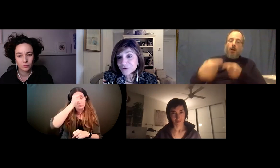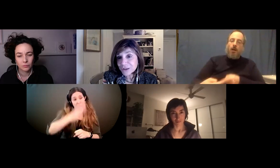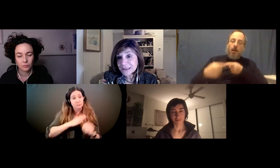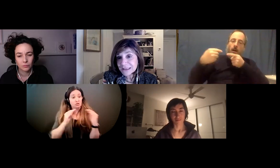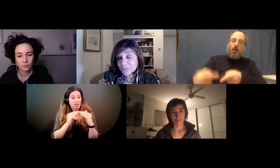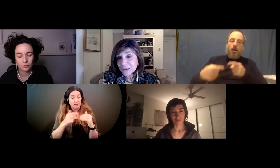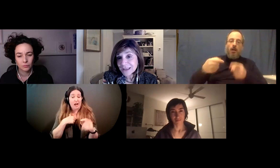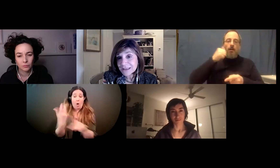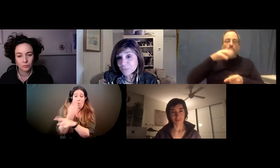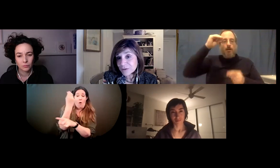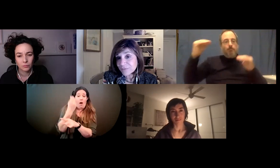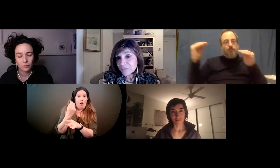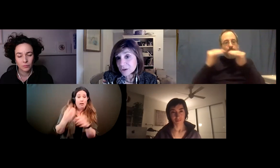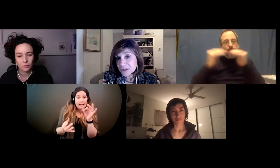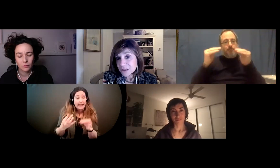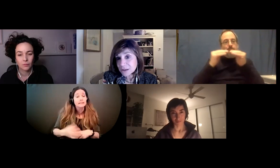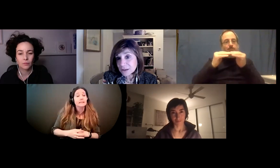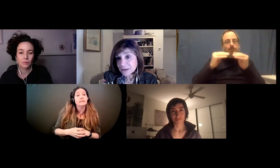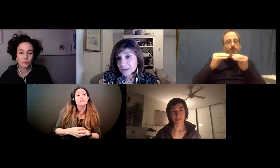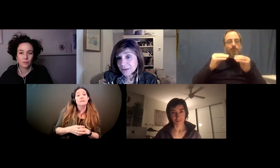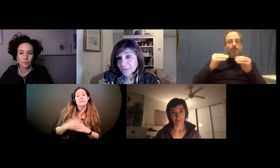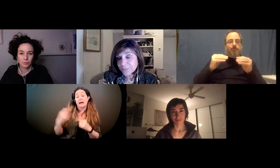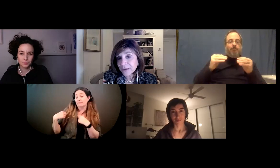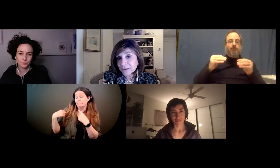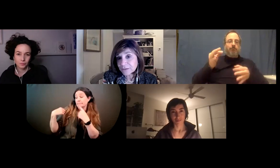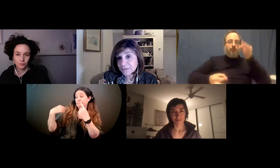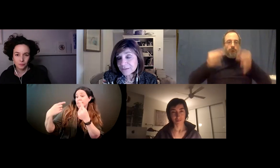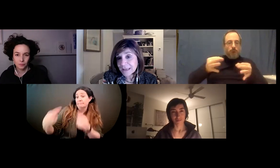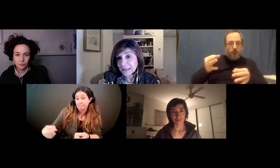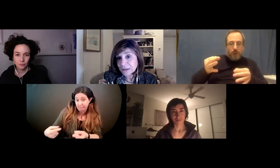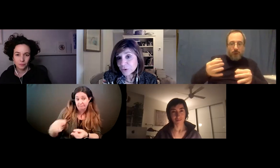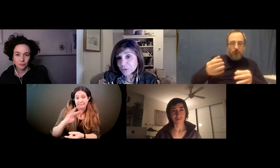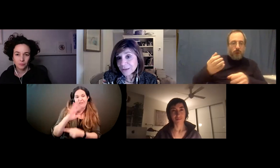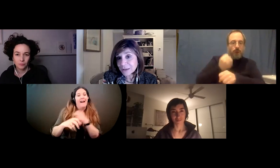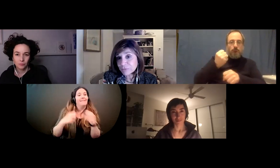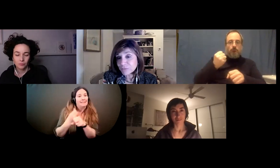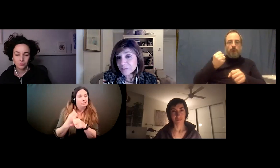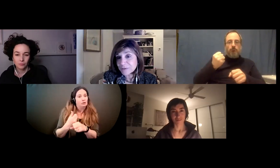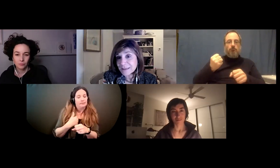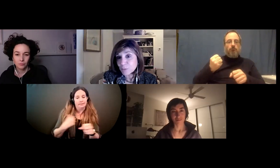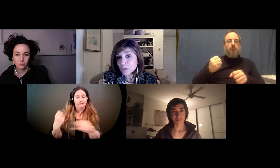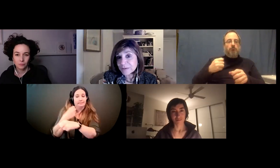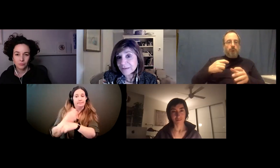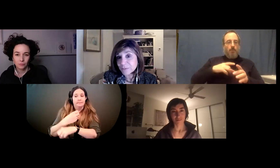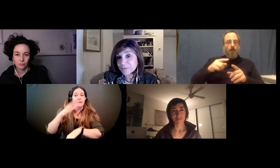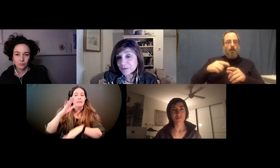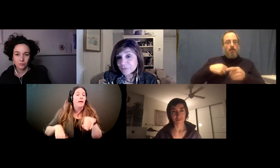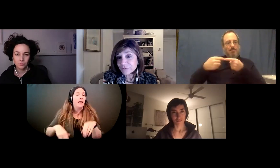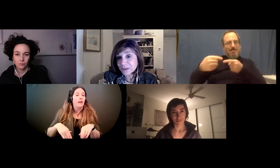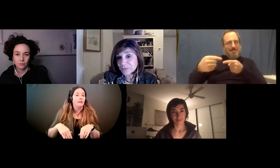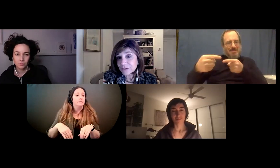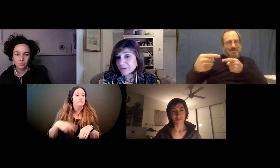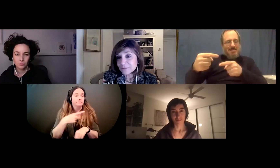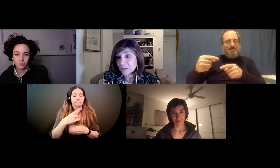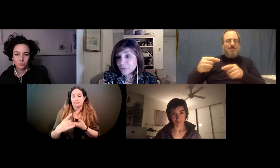gender injustice for the next 45 years than saying you're getting rid of me because I'm a woman. They would have gotten rid of